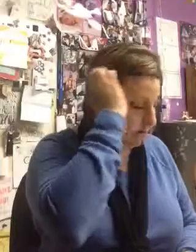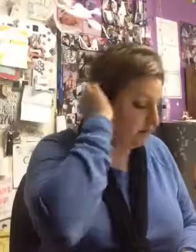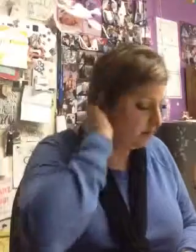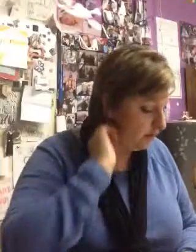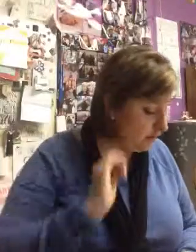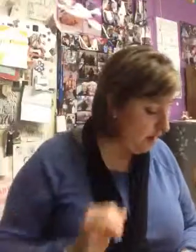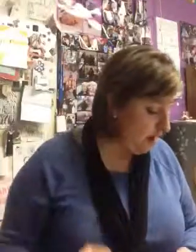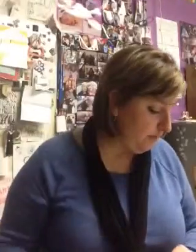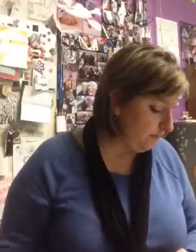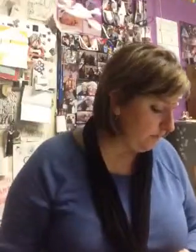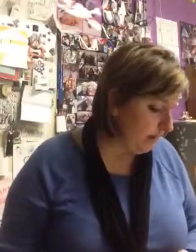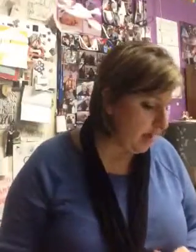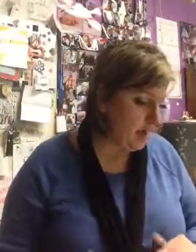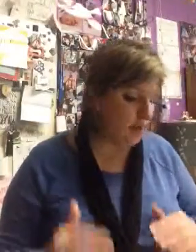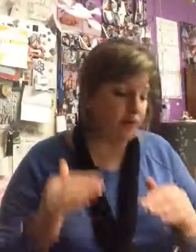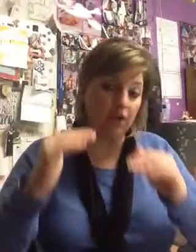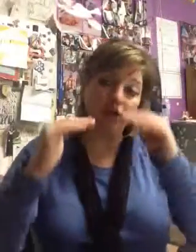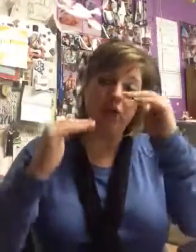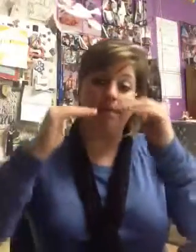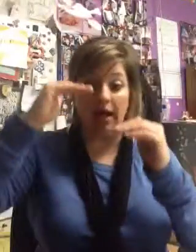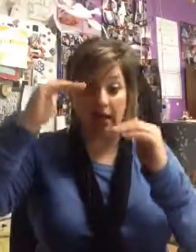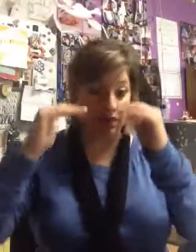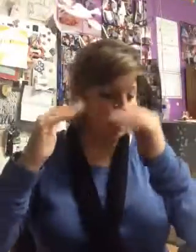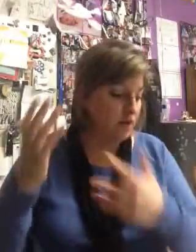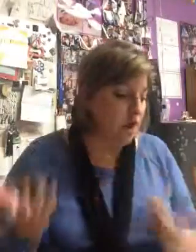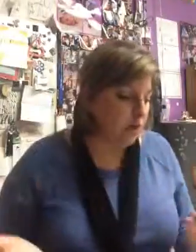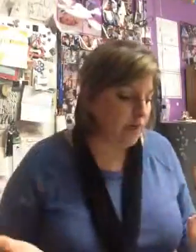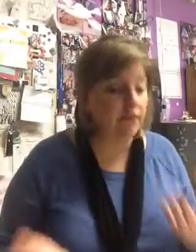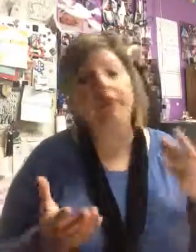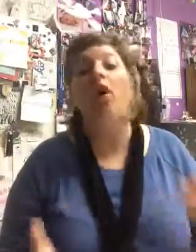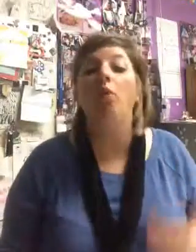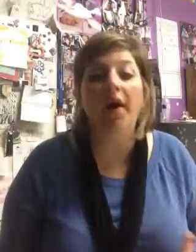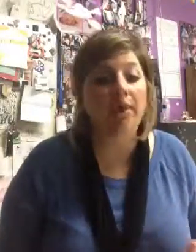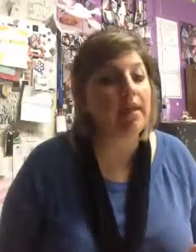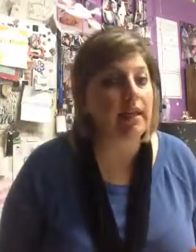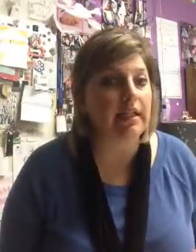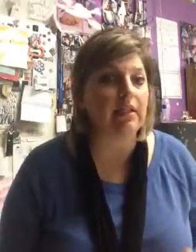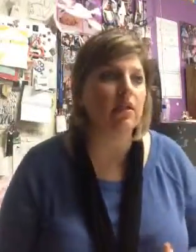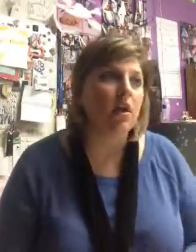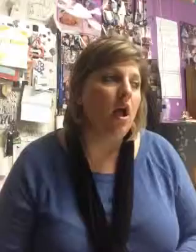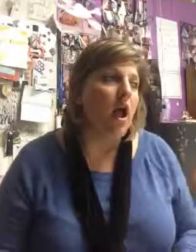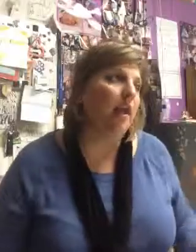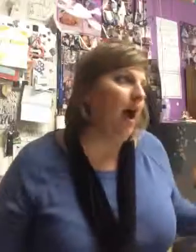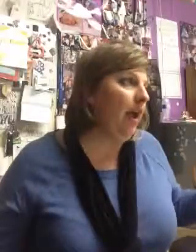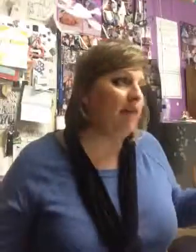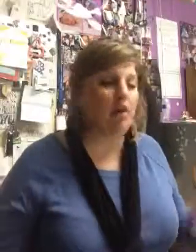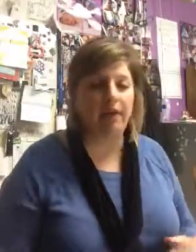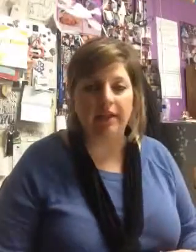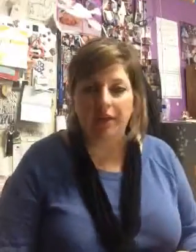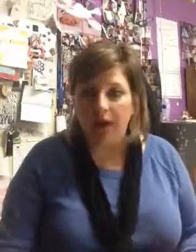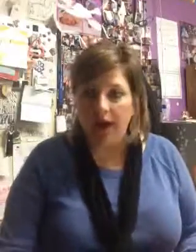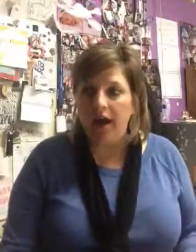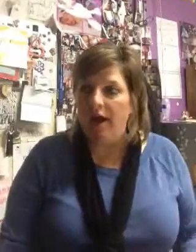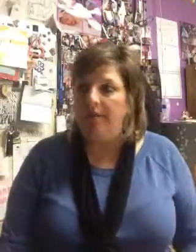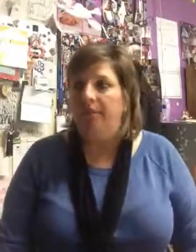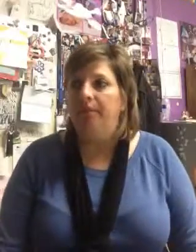and then you're going to show a balance. And then we need to figure out, why do we think this? And I have no idea why,